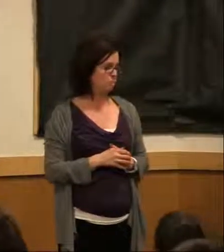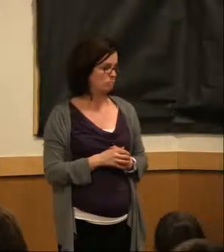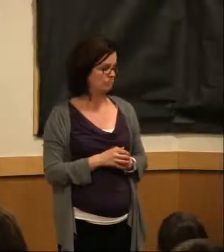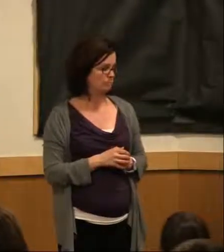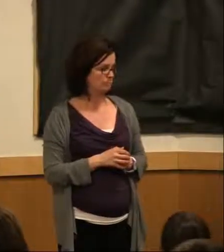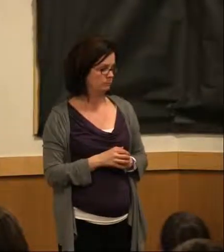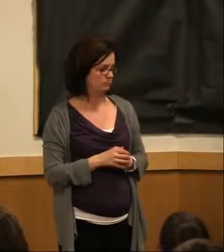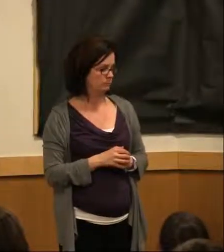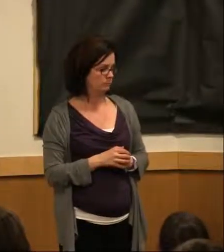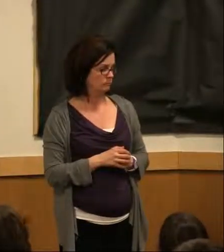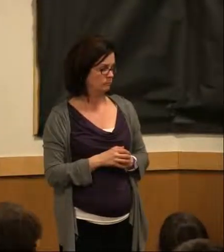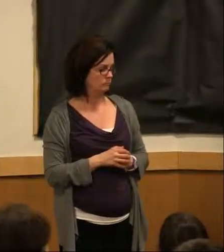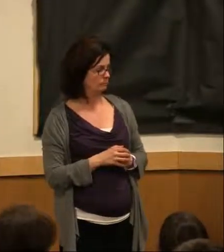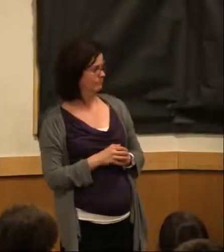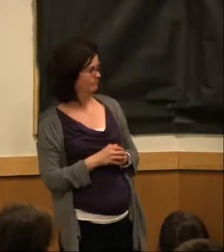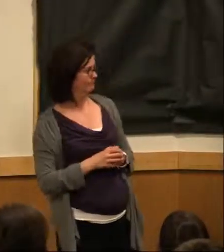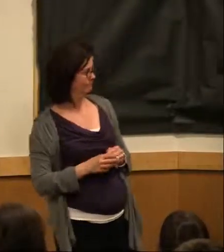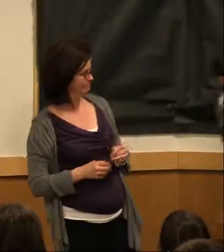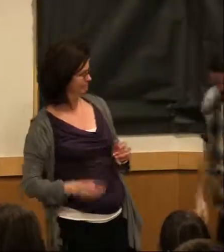Okay.